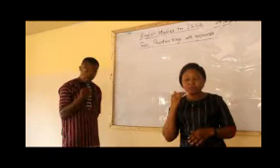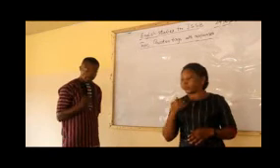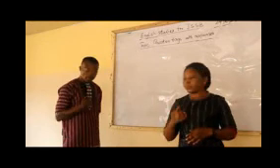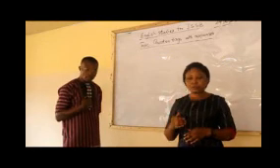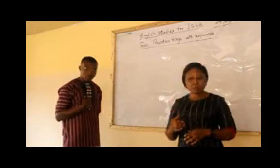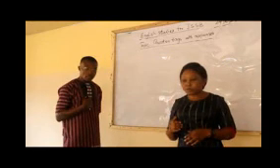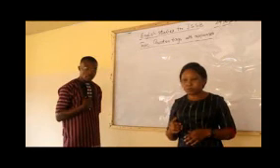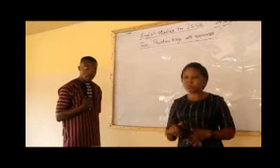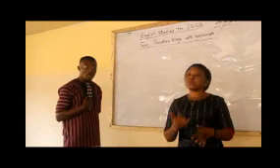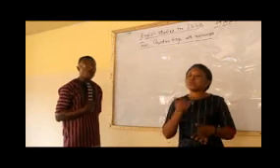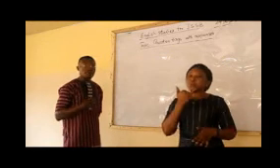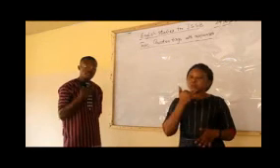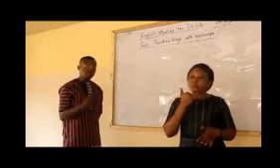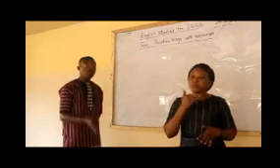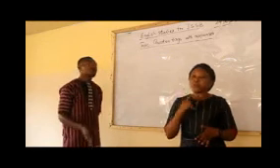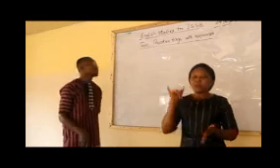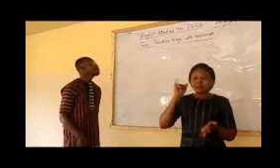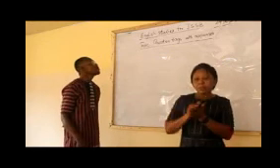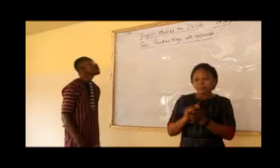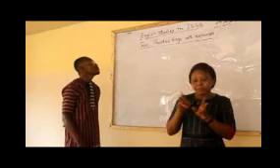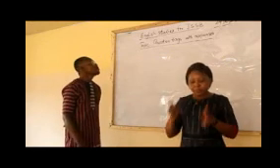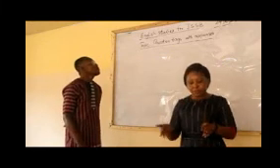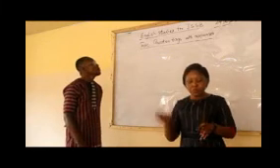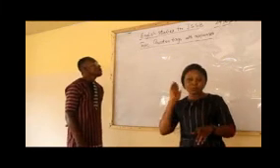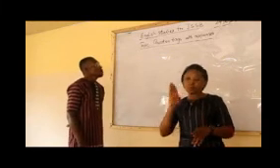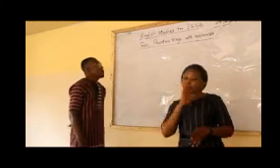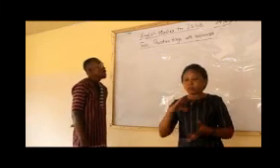nodding your head and you are saying no.